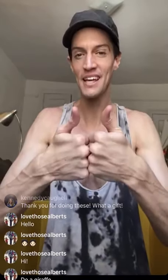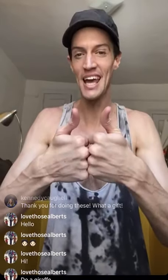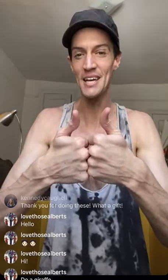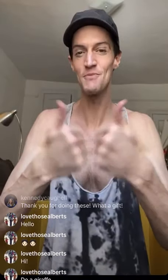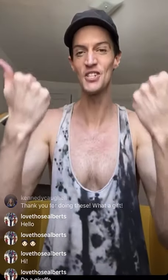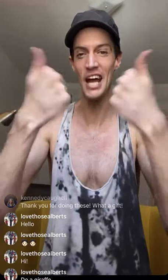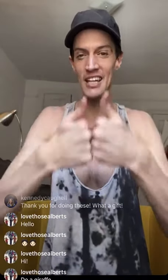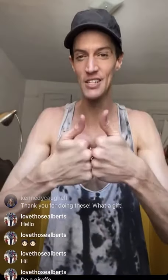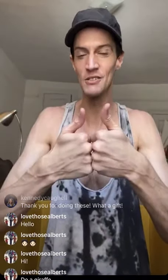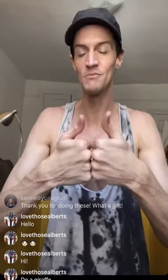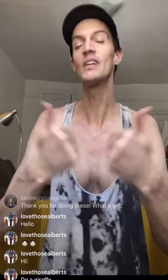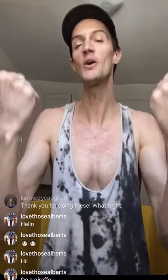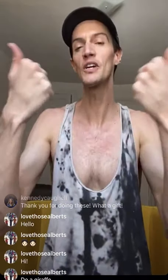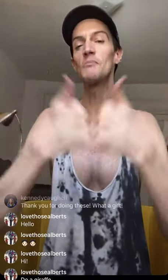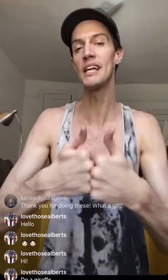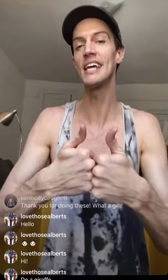Game or challenge. Oh, we're going to play a game.